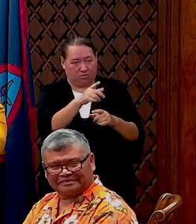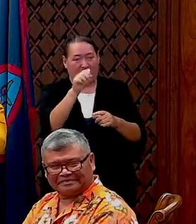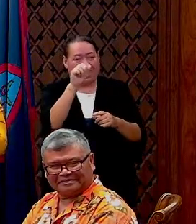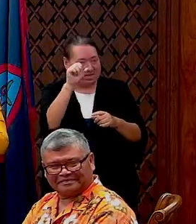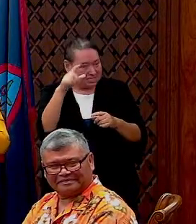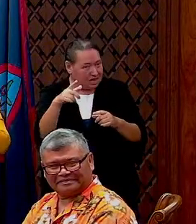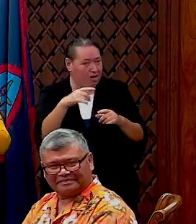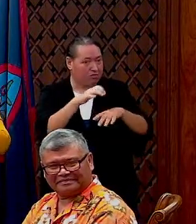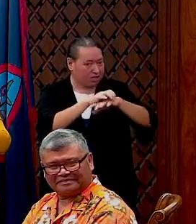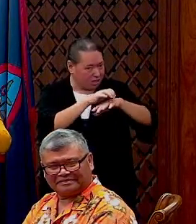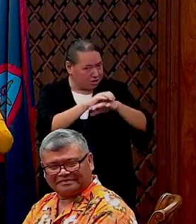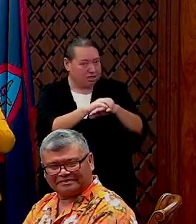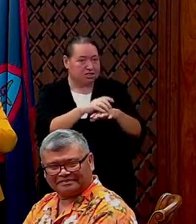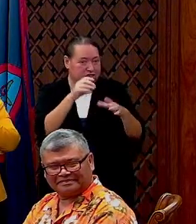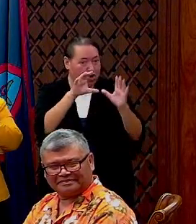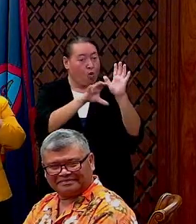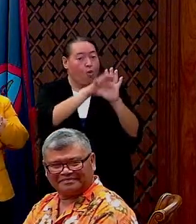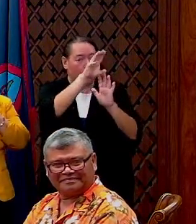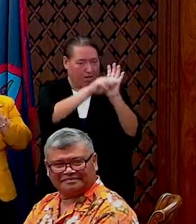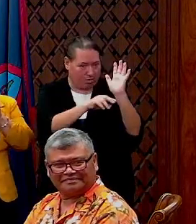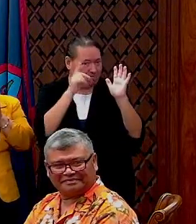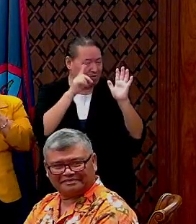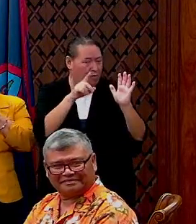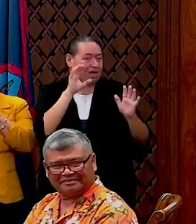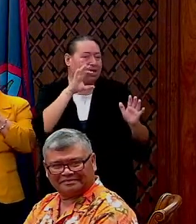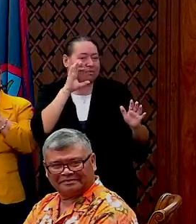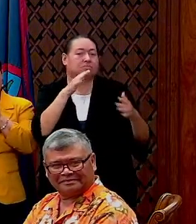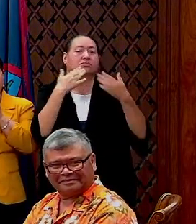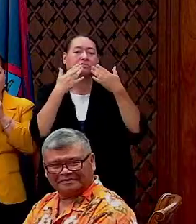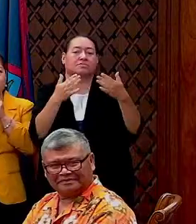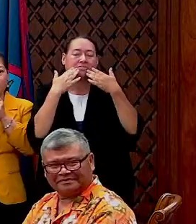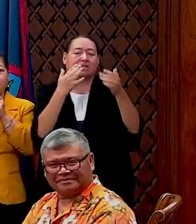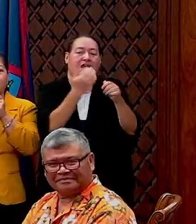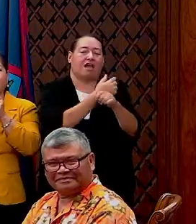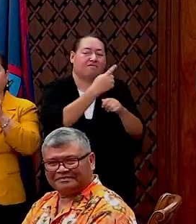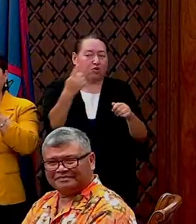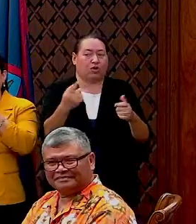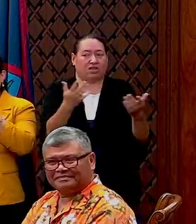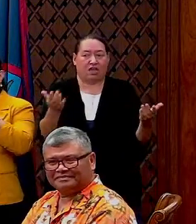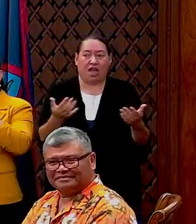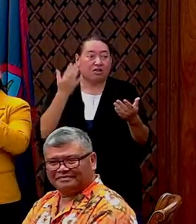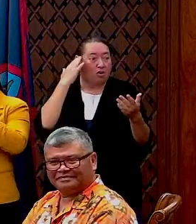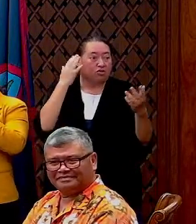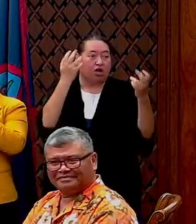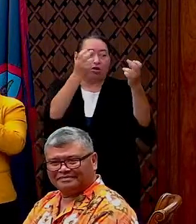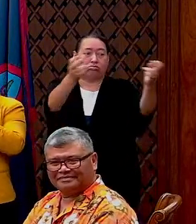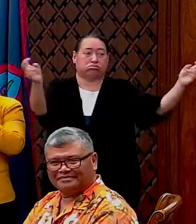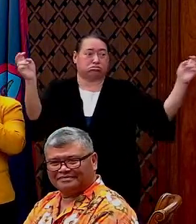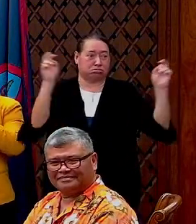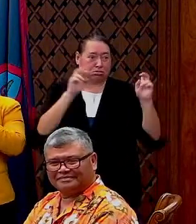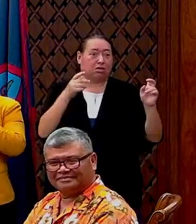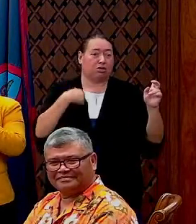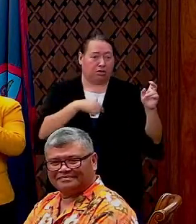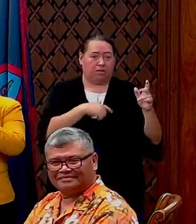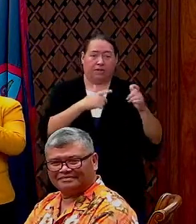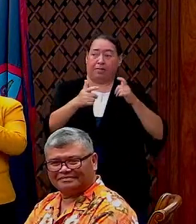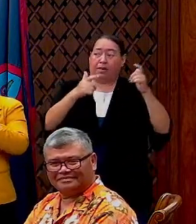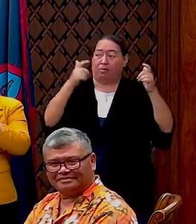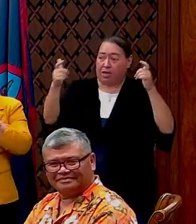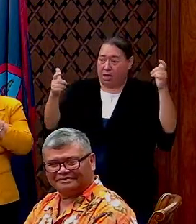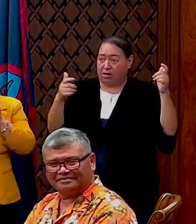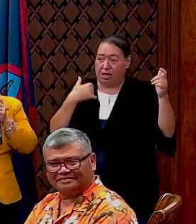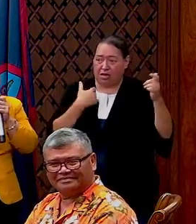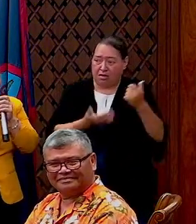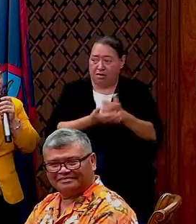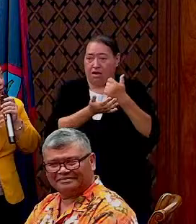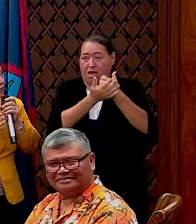and an English curriculum for Caleb. Thank you everyone for being here. I know there's more people in the room. You've all been a big